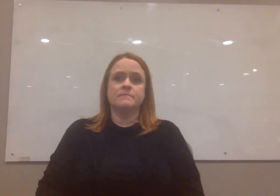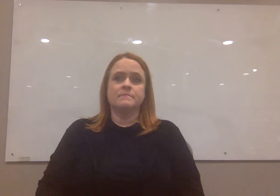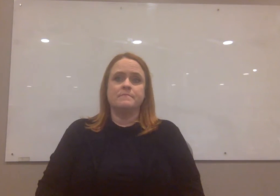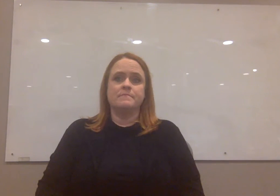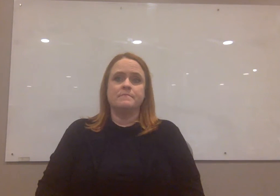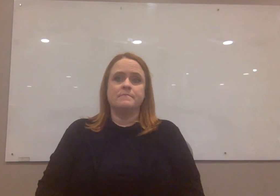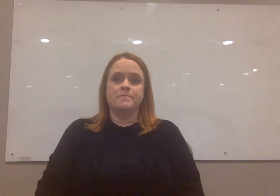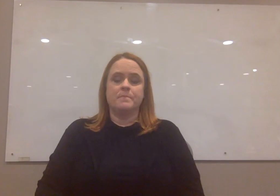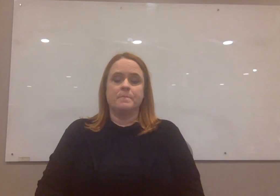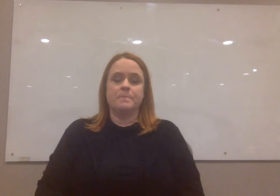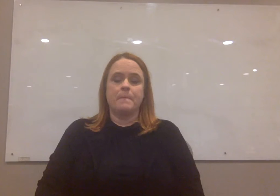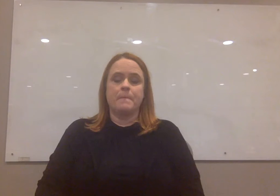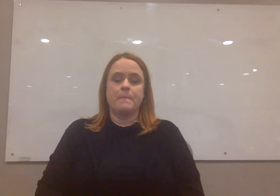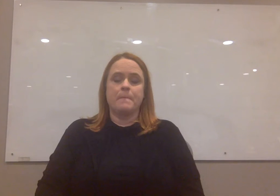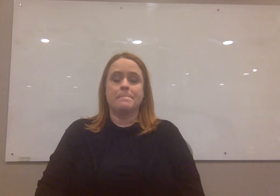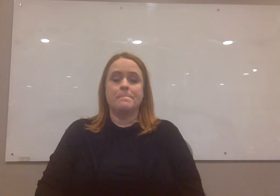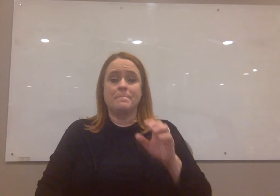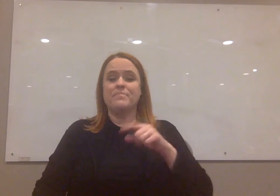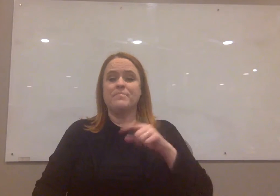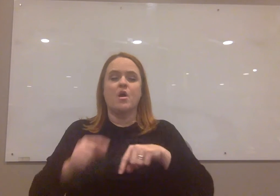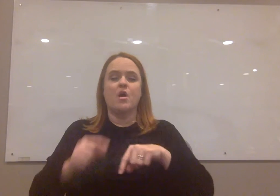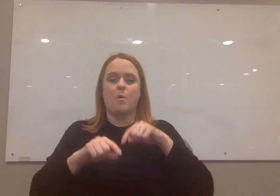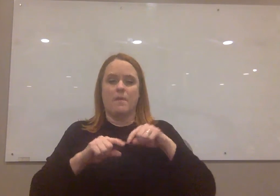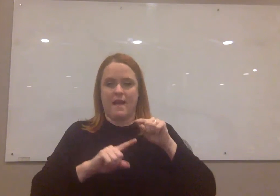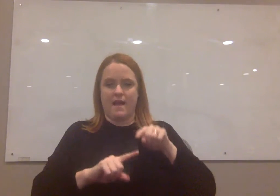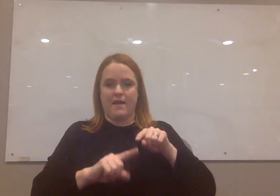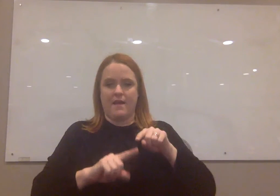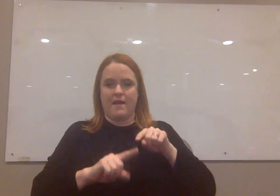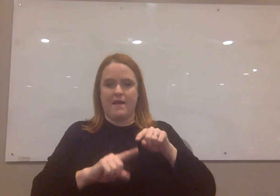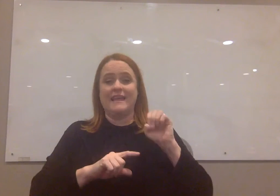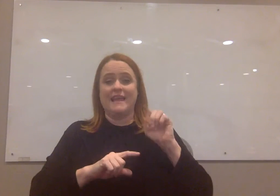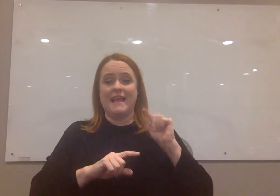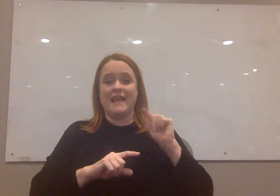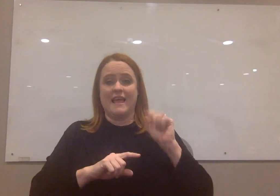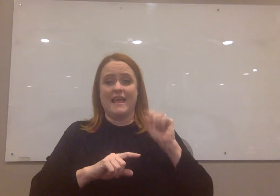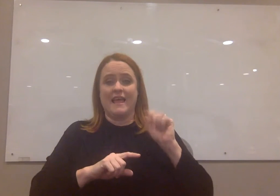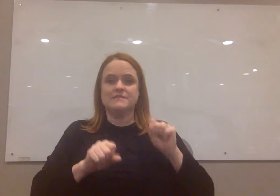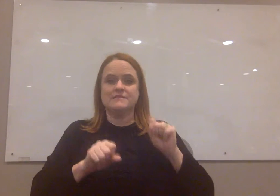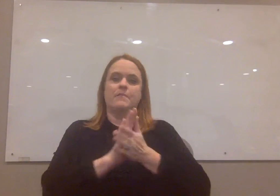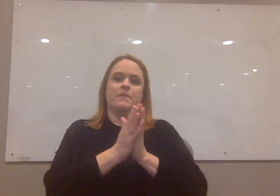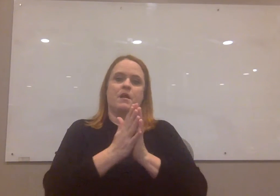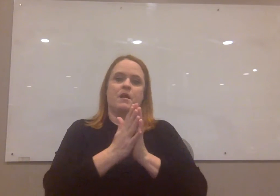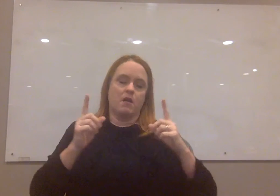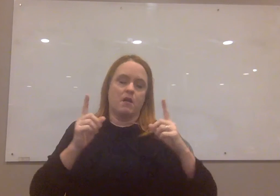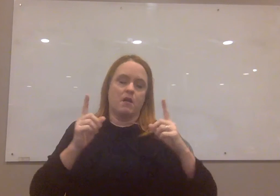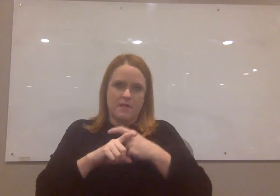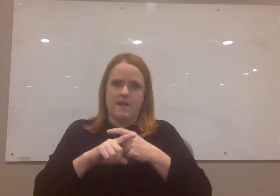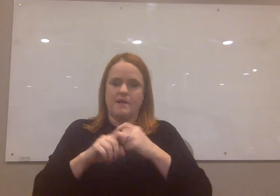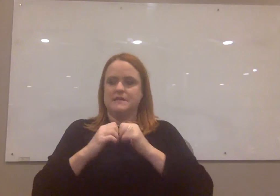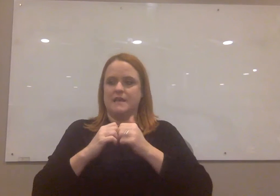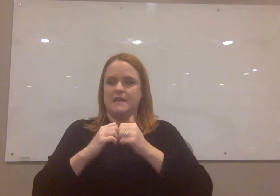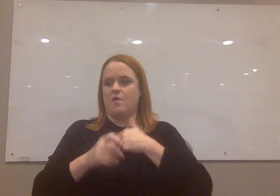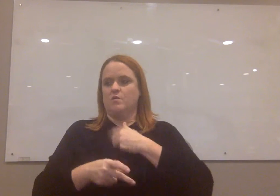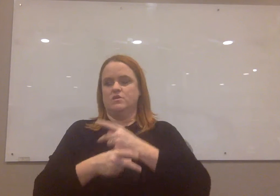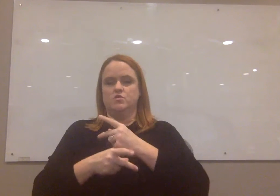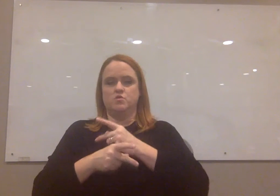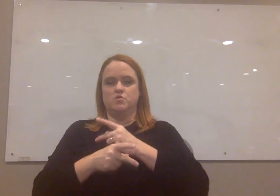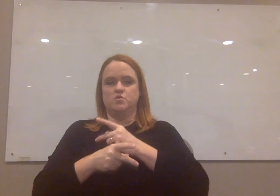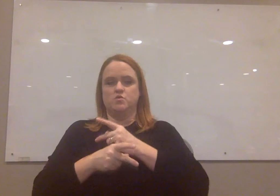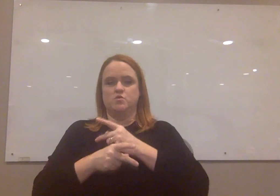So ETS, going back to ETS, can actually get very complex for how we do the queries. And the reason for this is